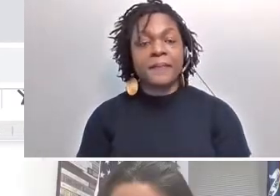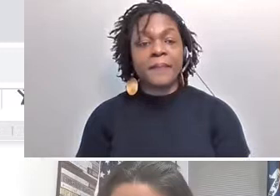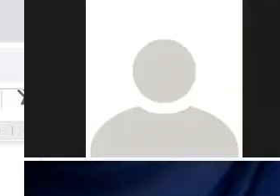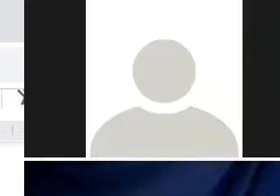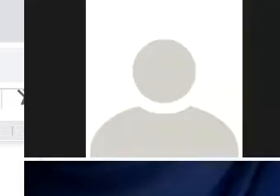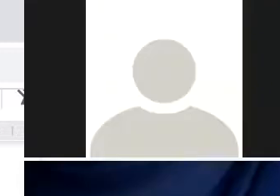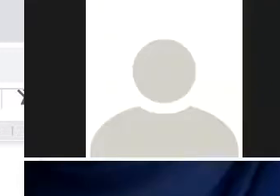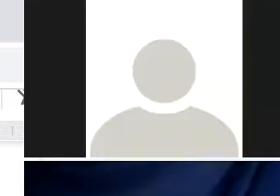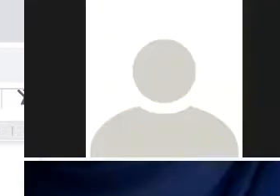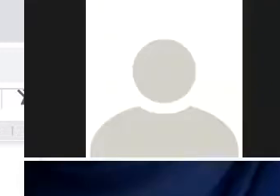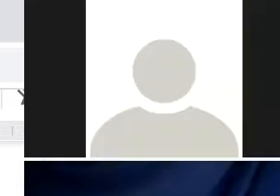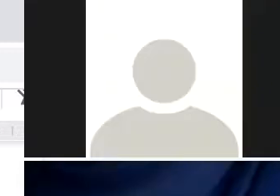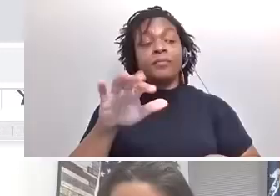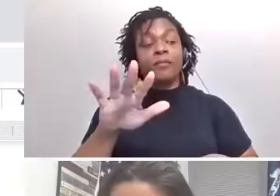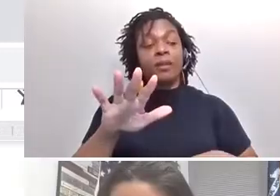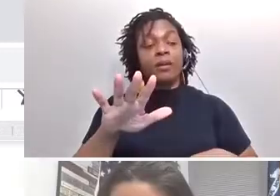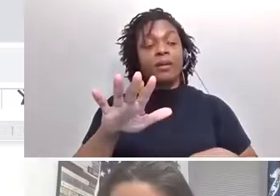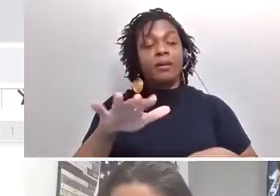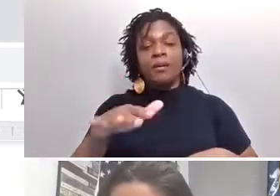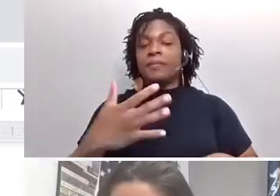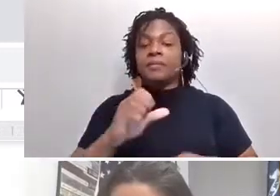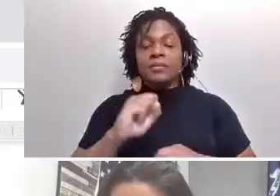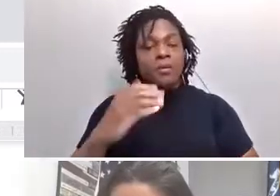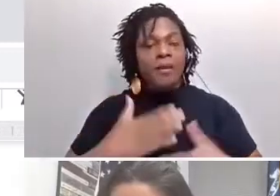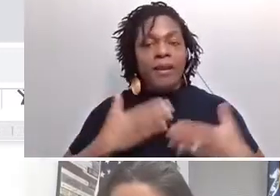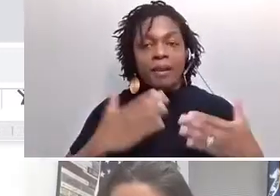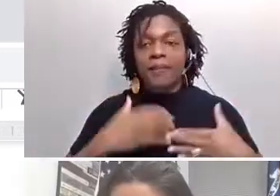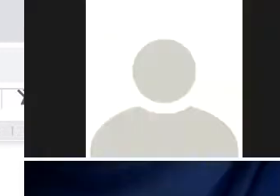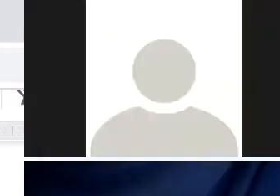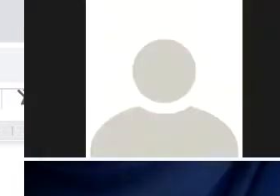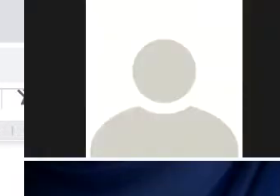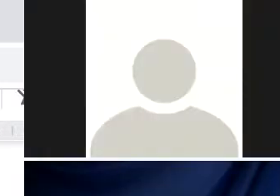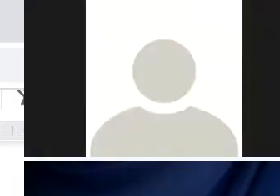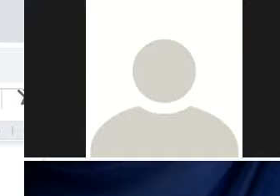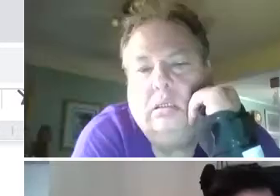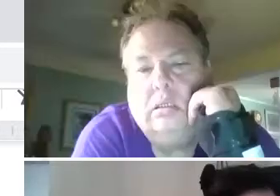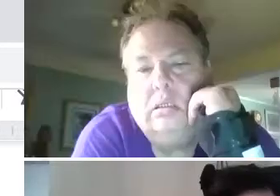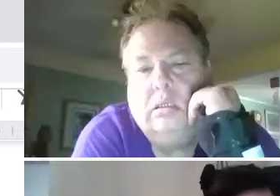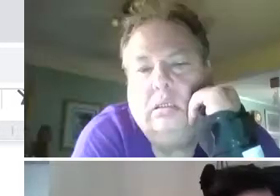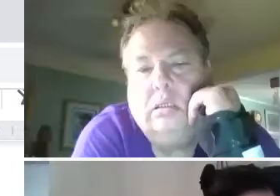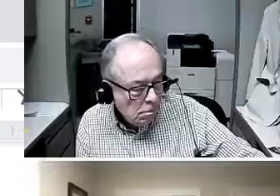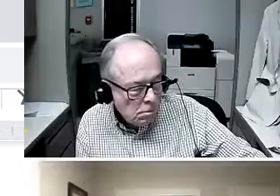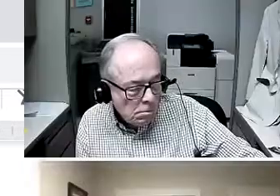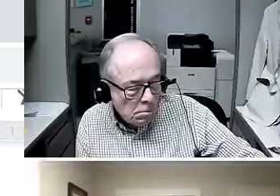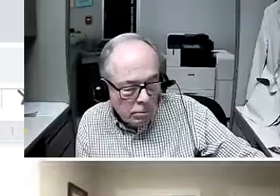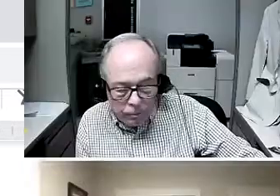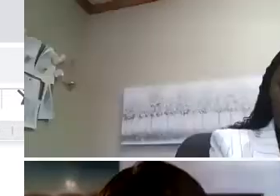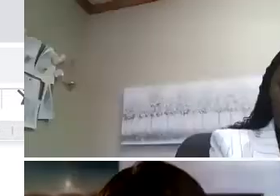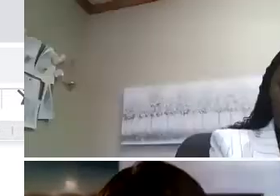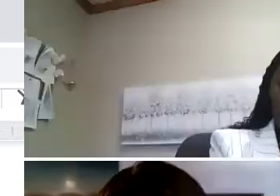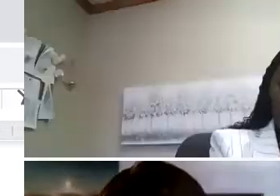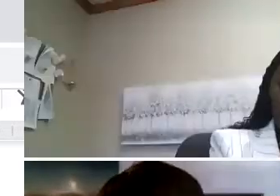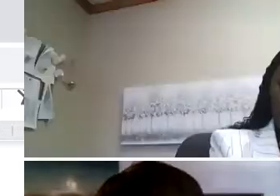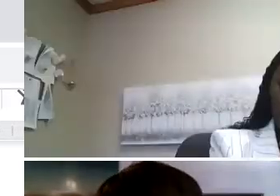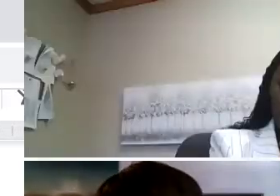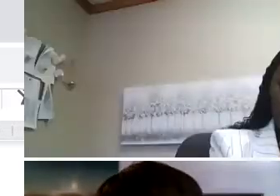Okay. I'm so happy that Jessica Michaud gave that recommendation, and they